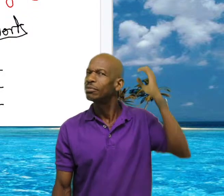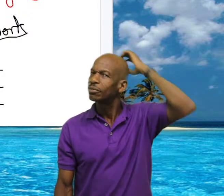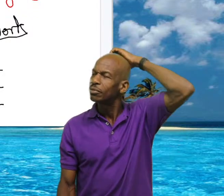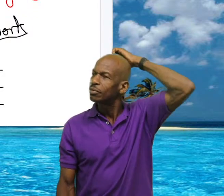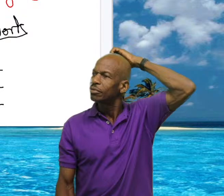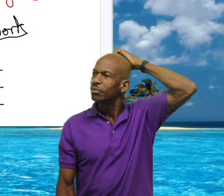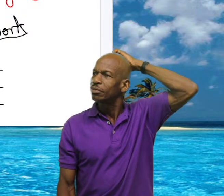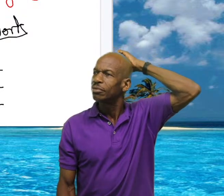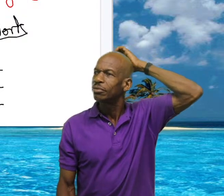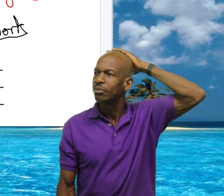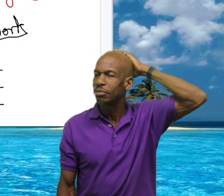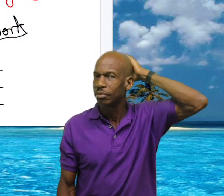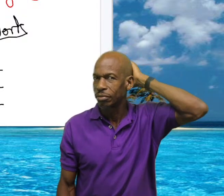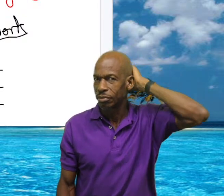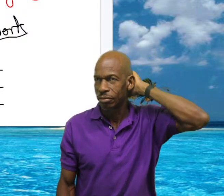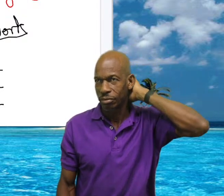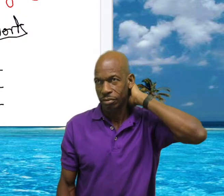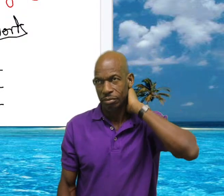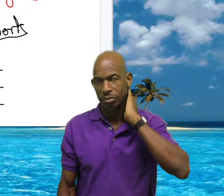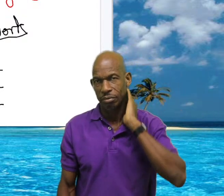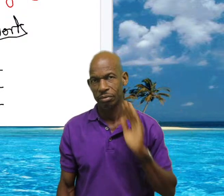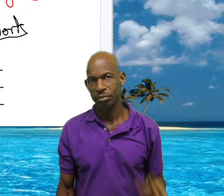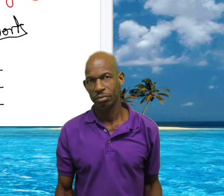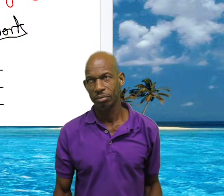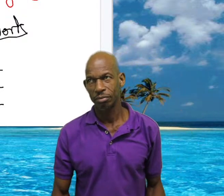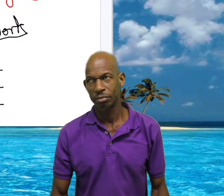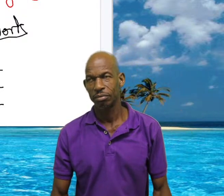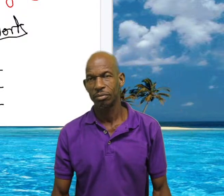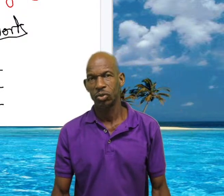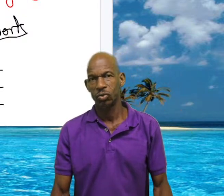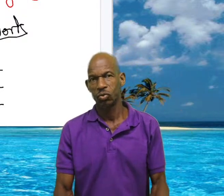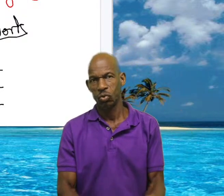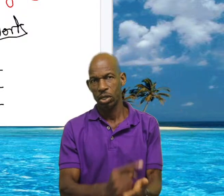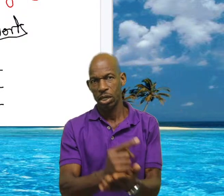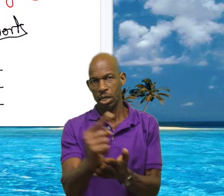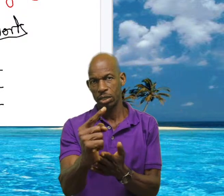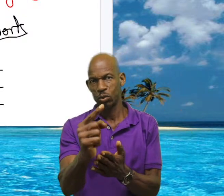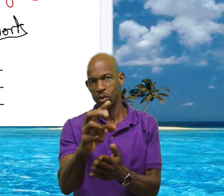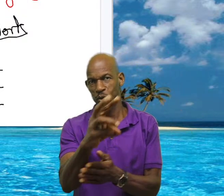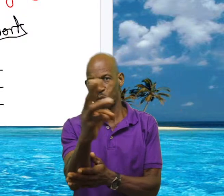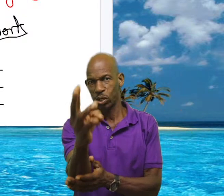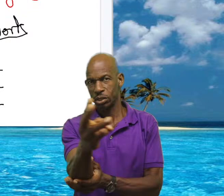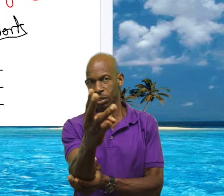entirely. Okay, so next week, Wednesday, which is the